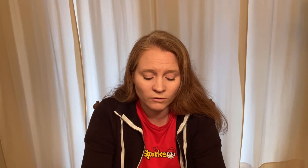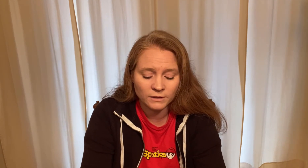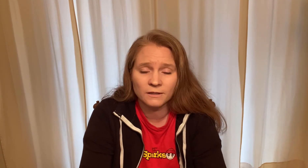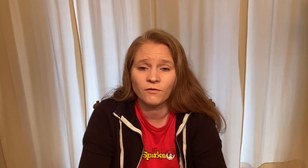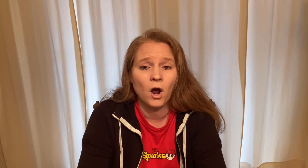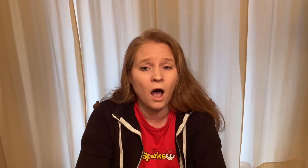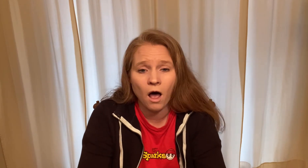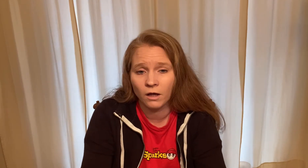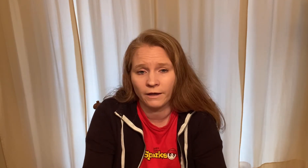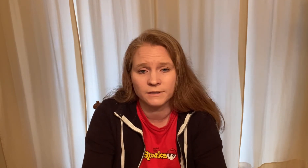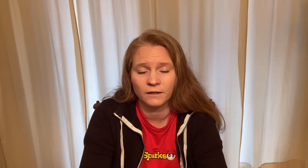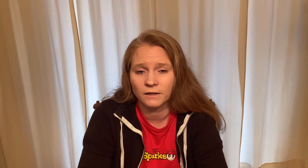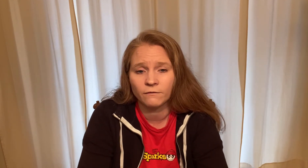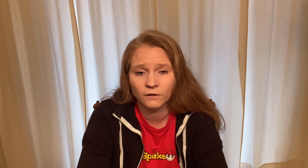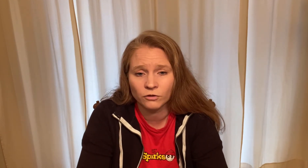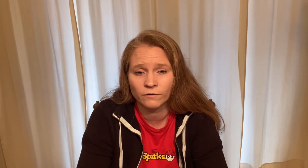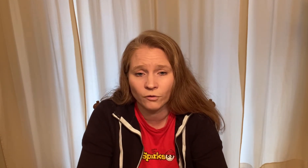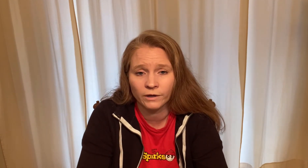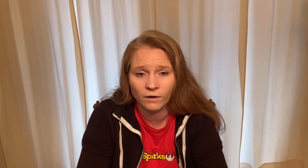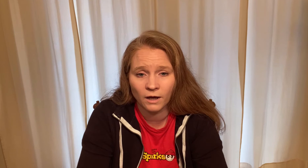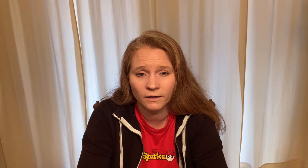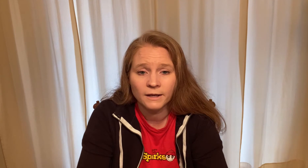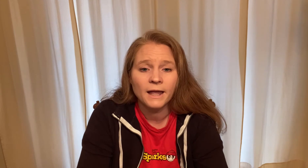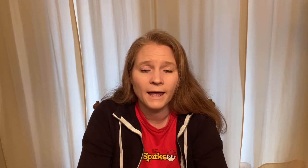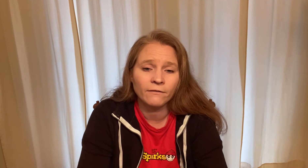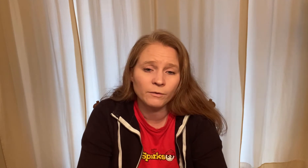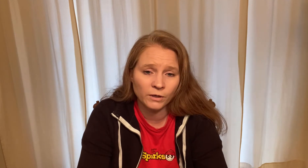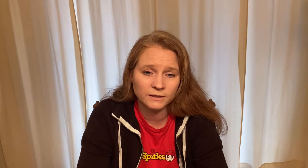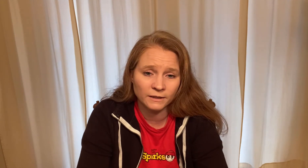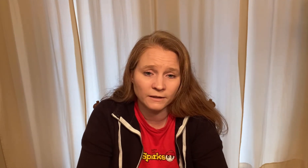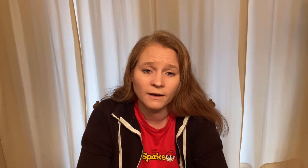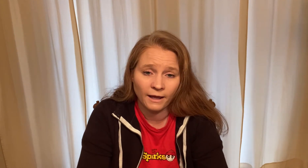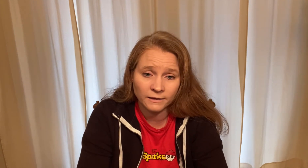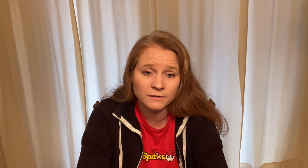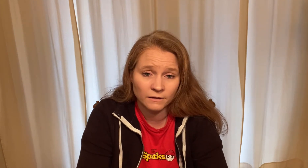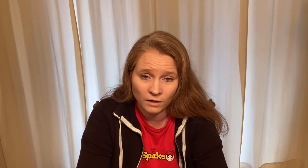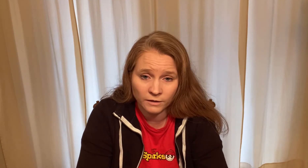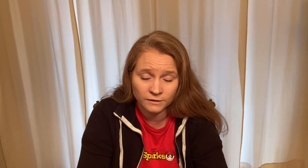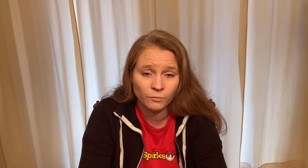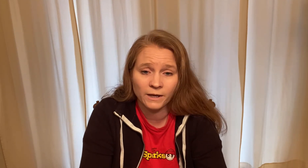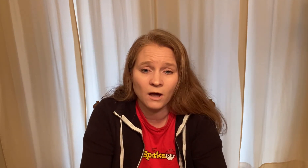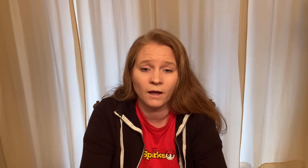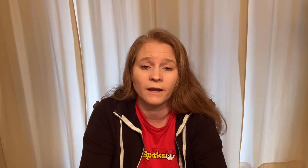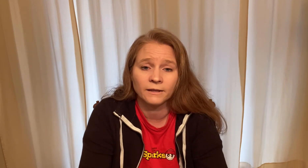says, "For all have sinned and fall short of the glory of God." Every person has disobeyed God and